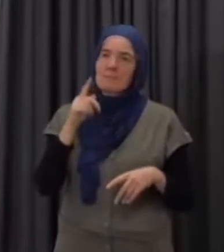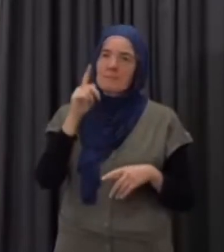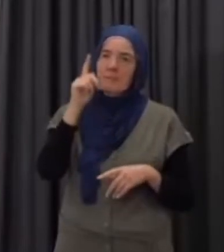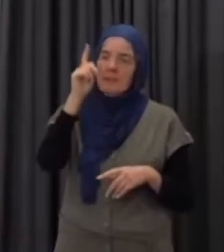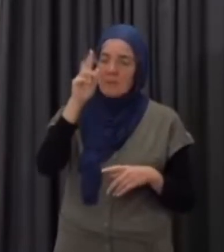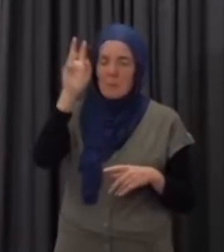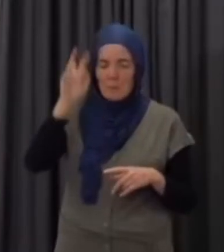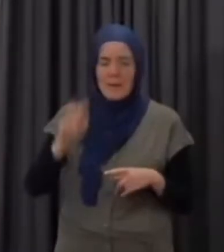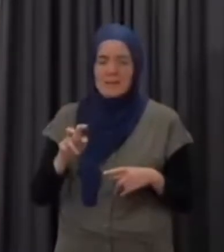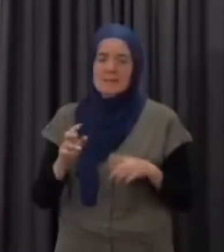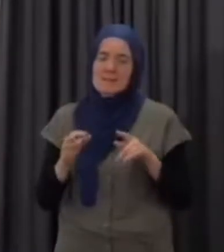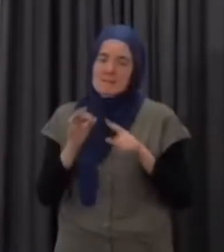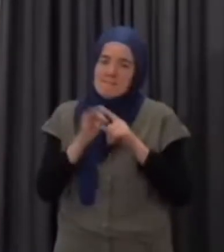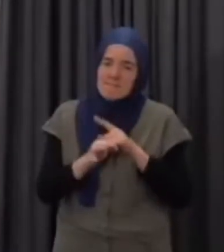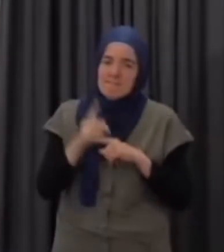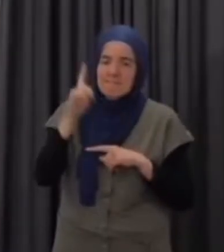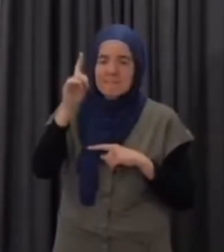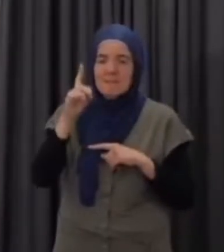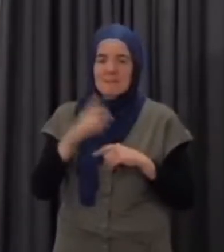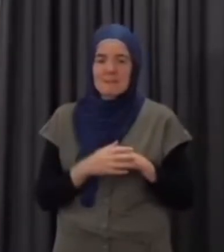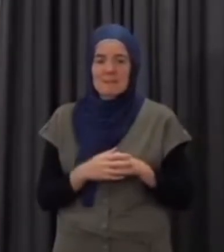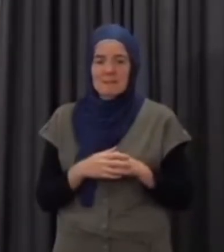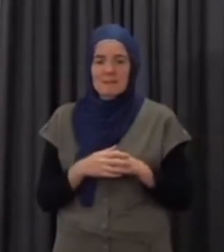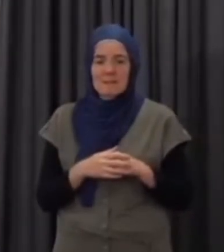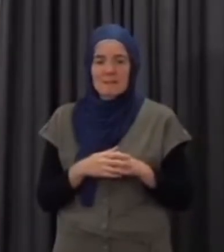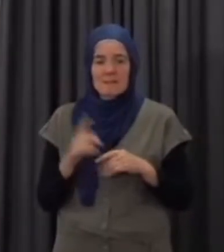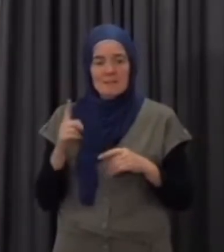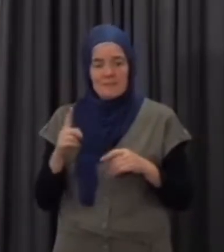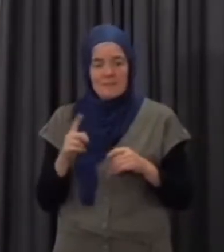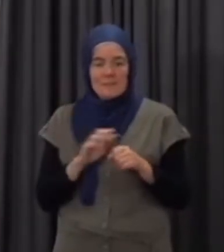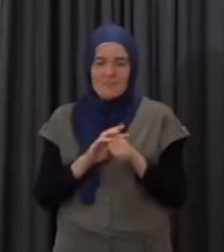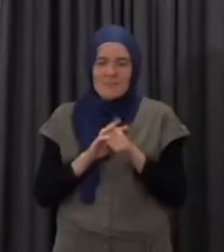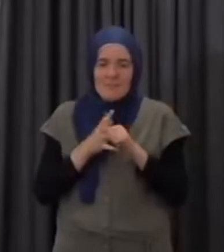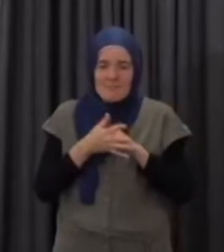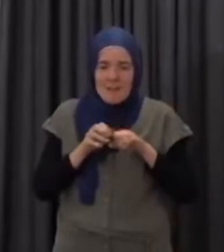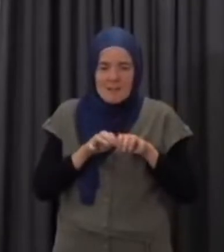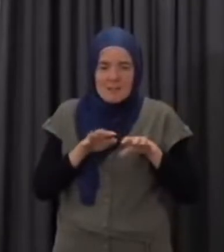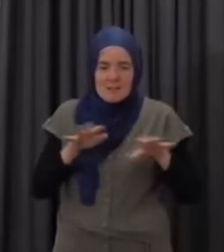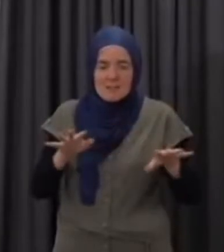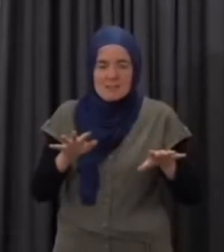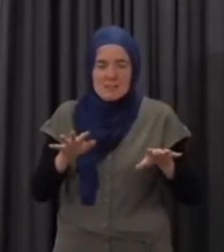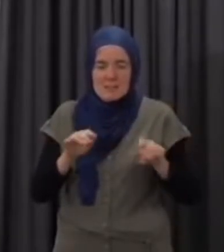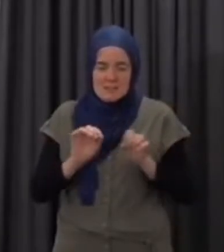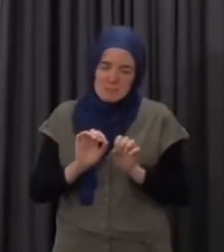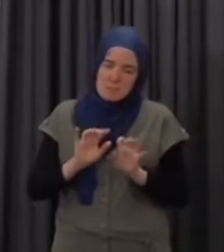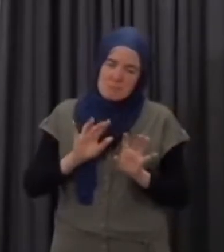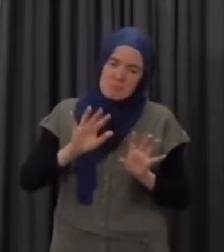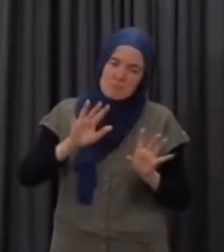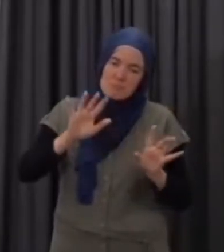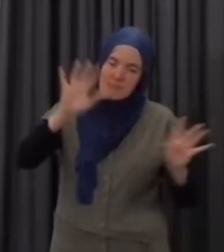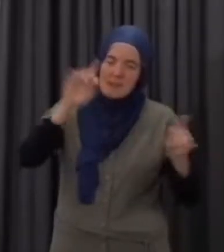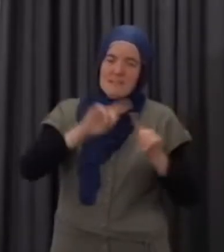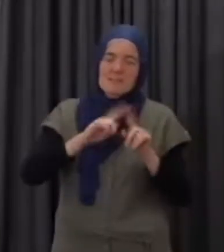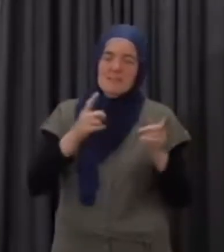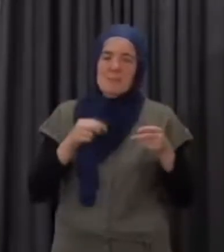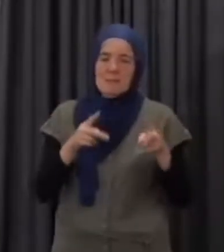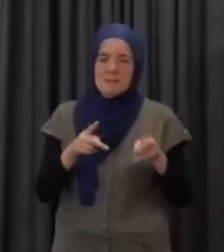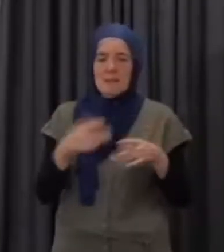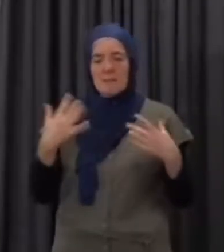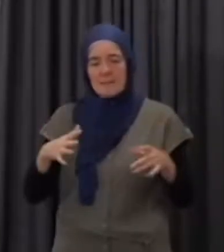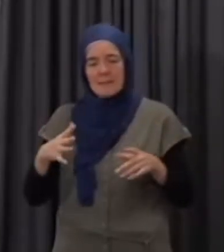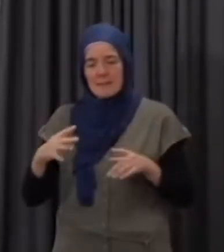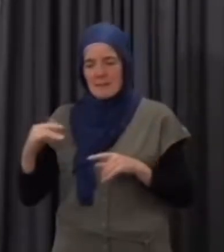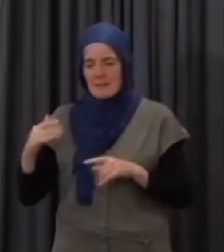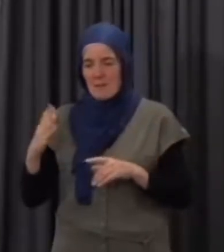all, we've always said that the virus will inevitably travel in different ways. The general flow that we've been seeing in Wales is sort of west to